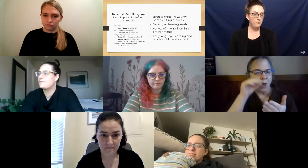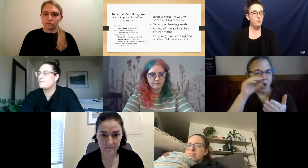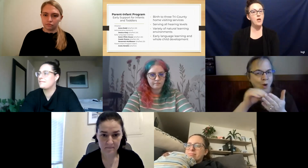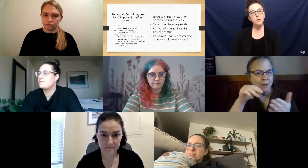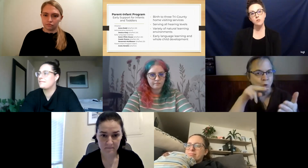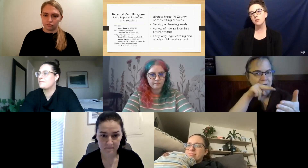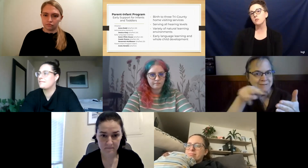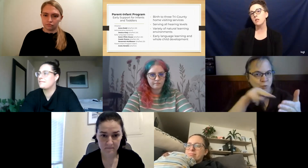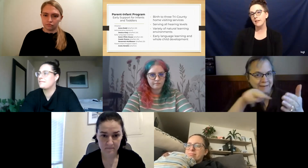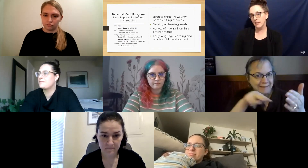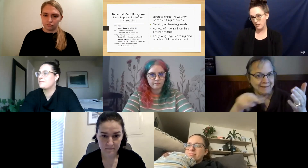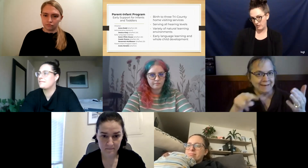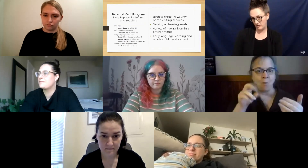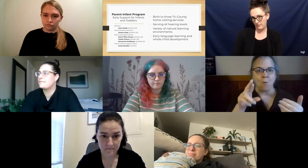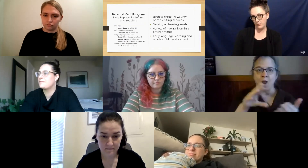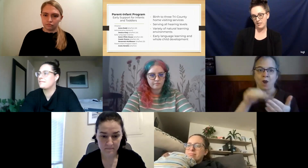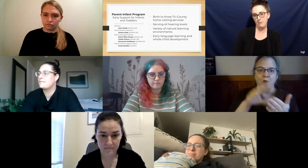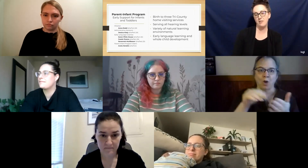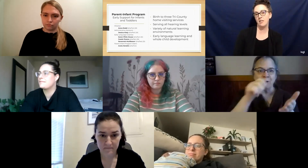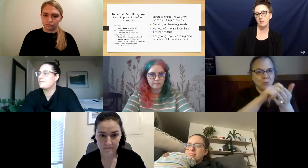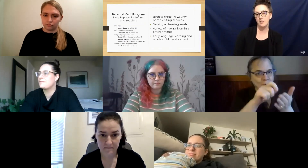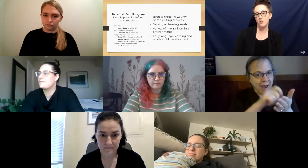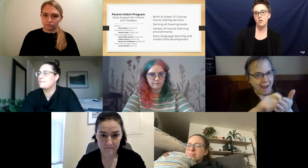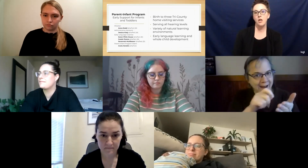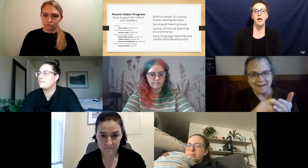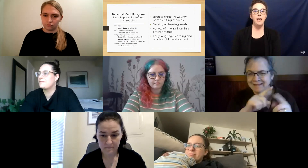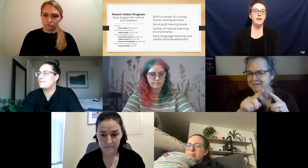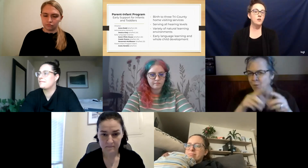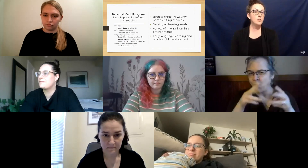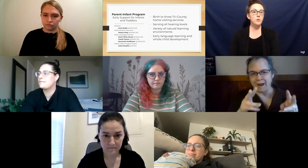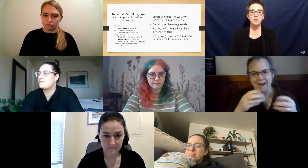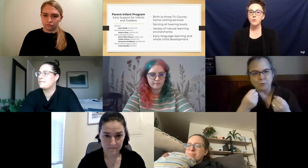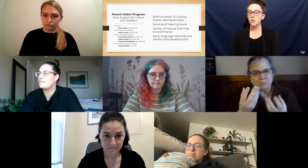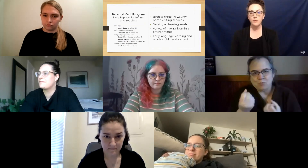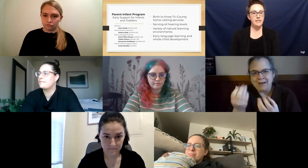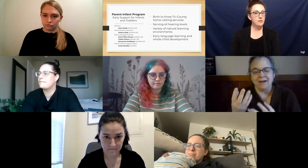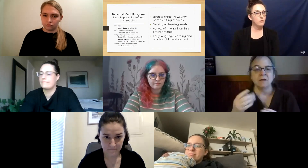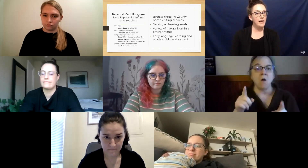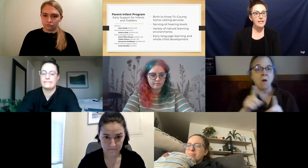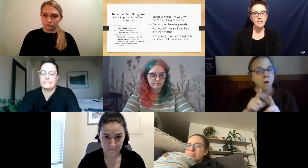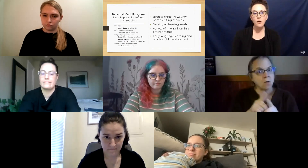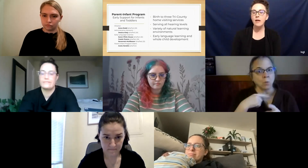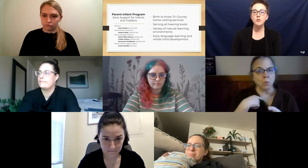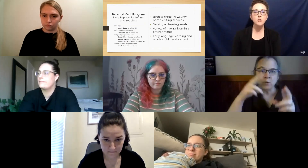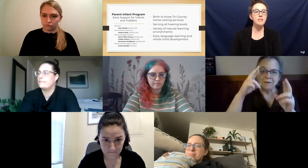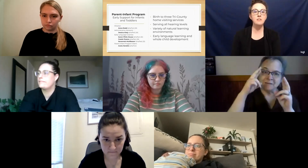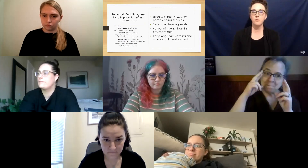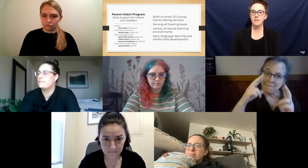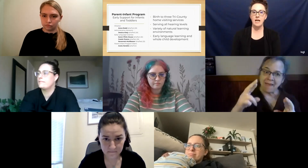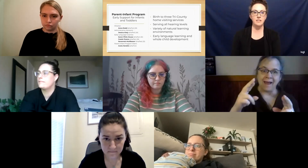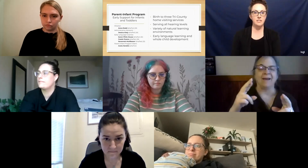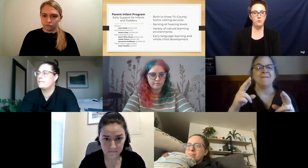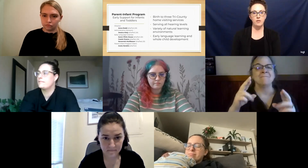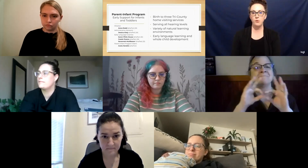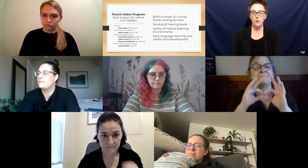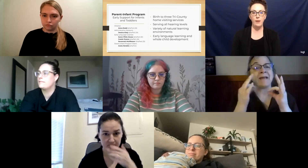reading, but we also use our ears for receptive English. And also we learn reading and writing. We have so many different